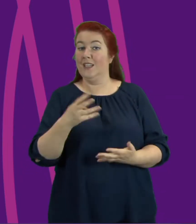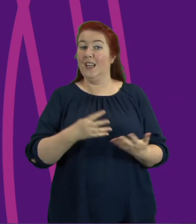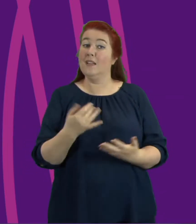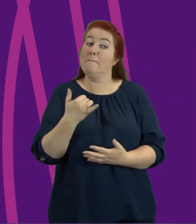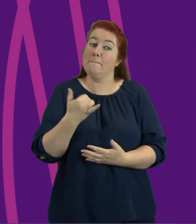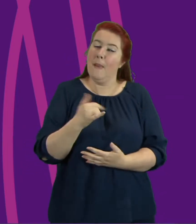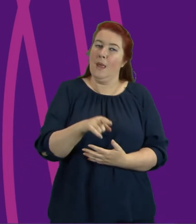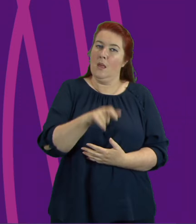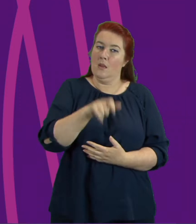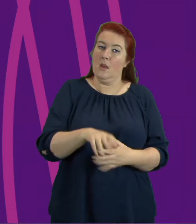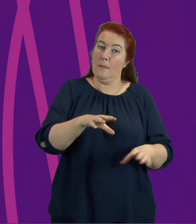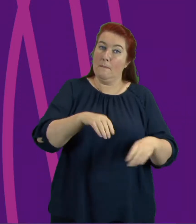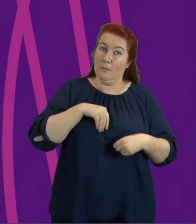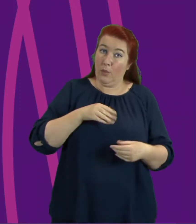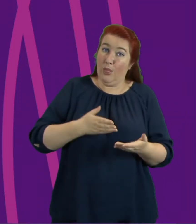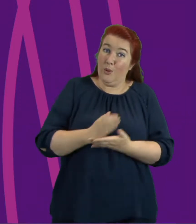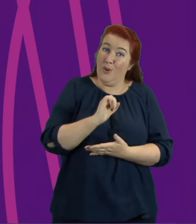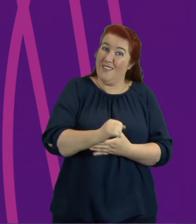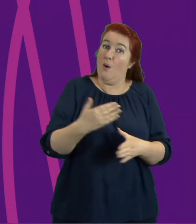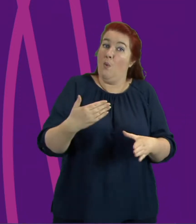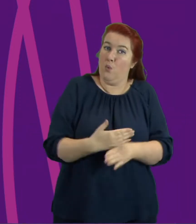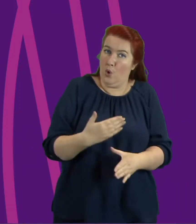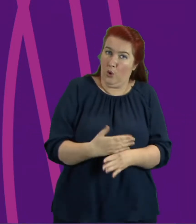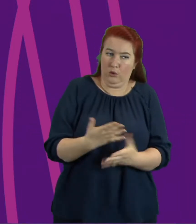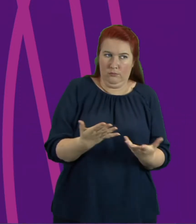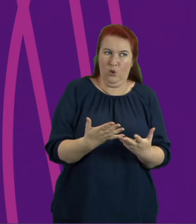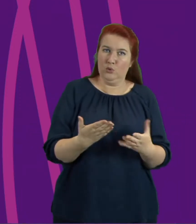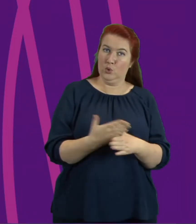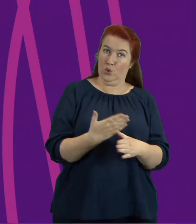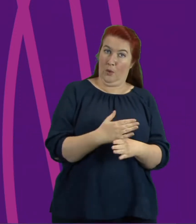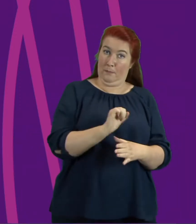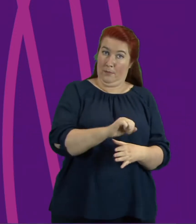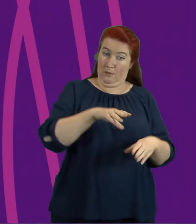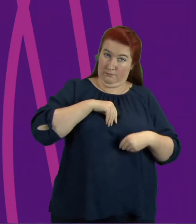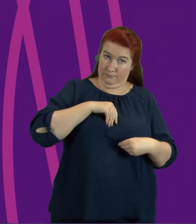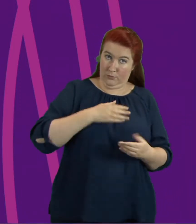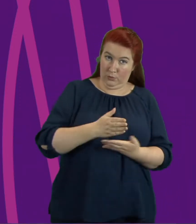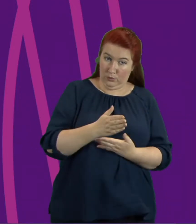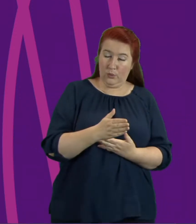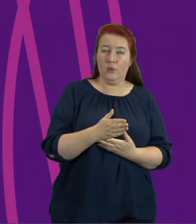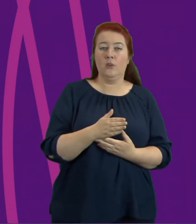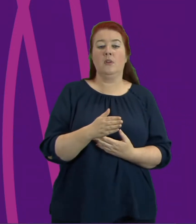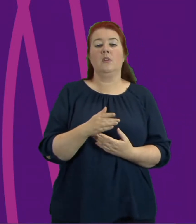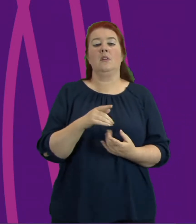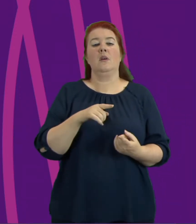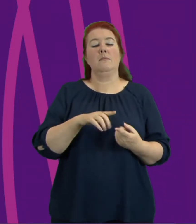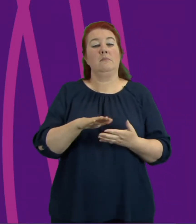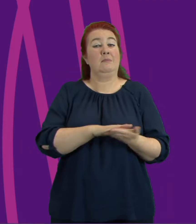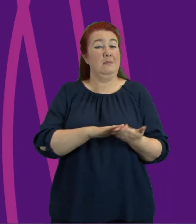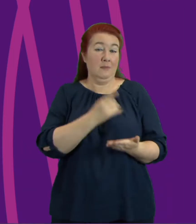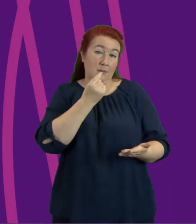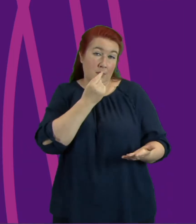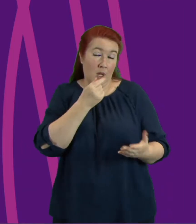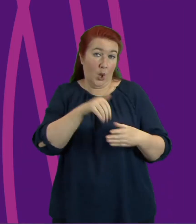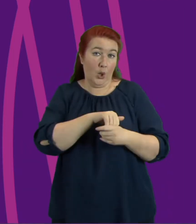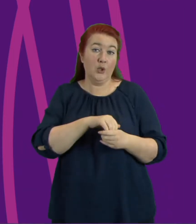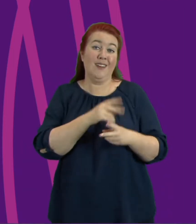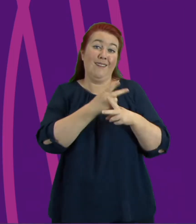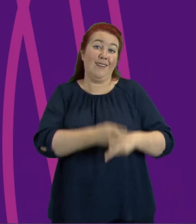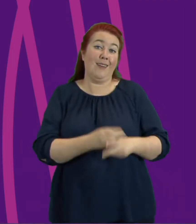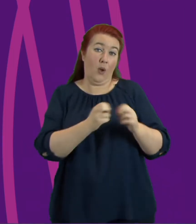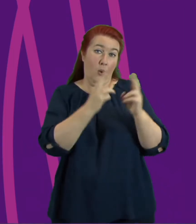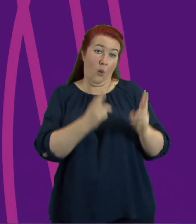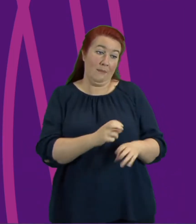contracted the virus in the course of their employment or occupation. Whilst not exhaustive, this may include deaths of care home